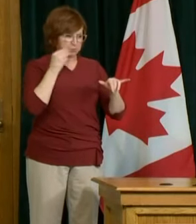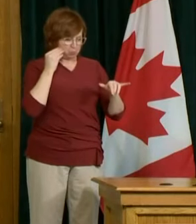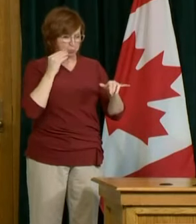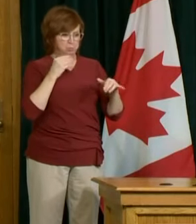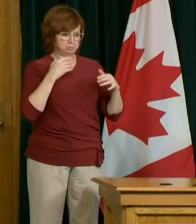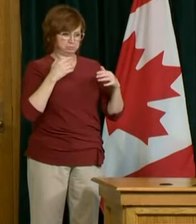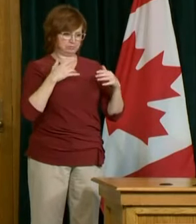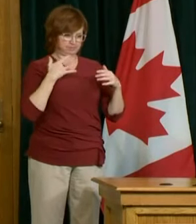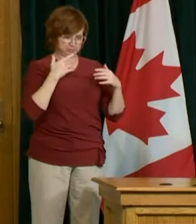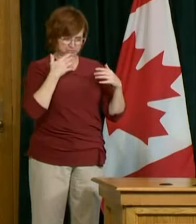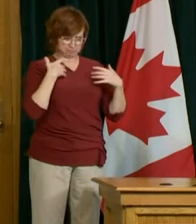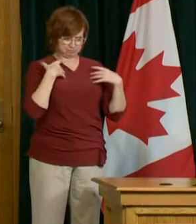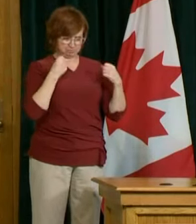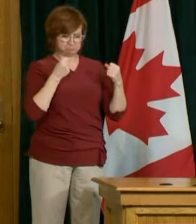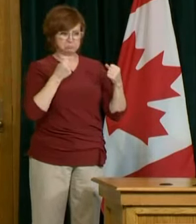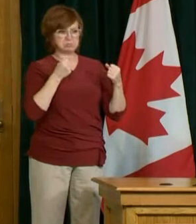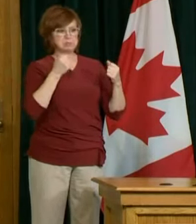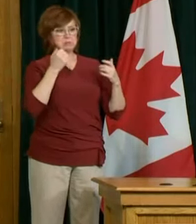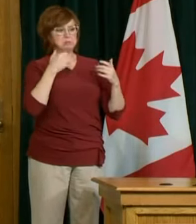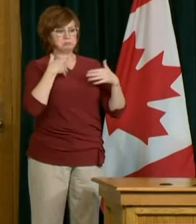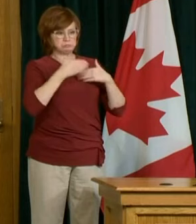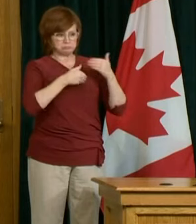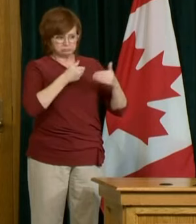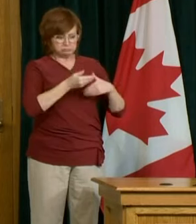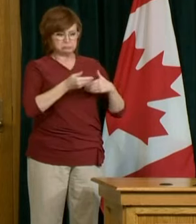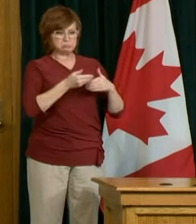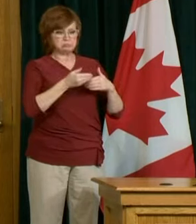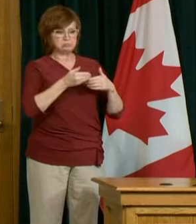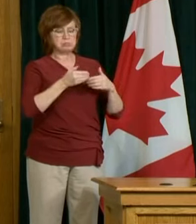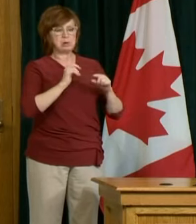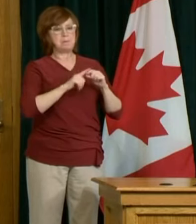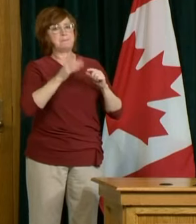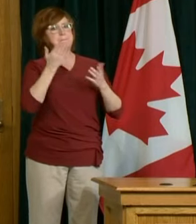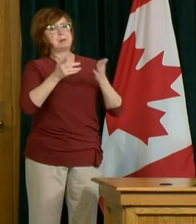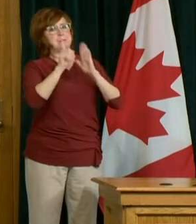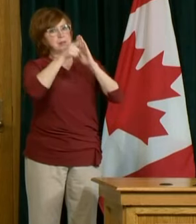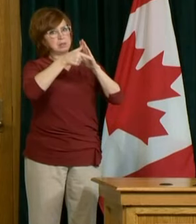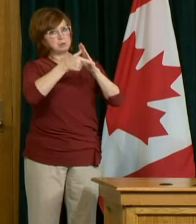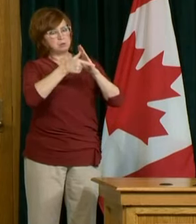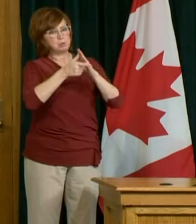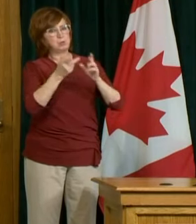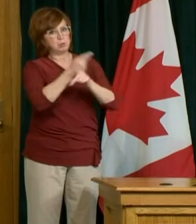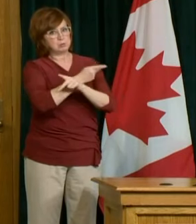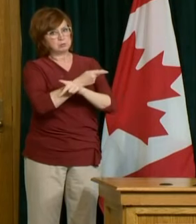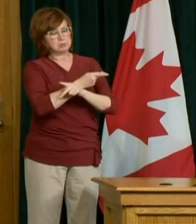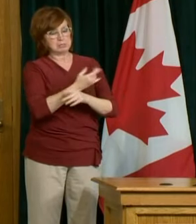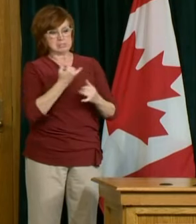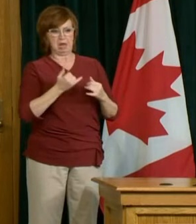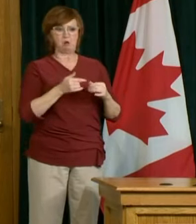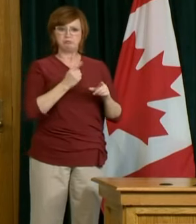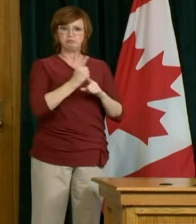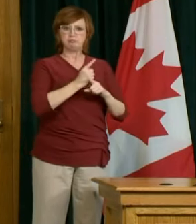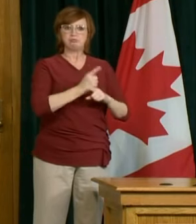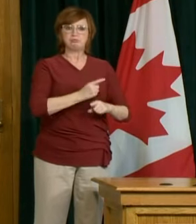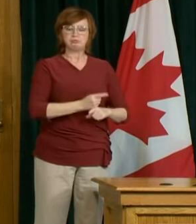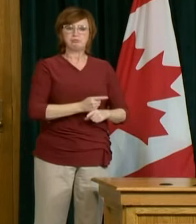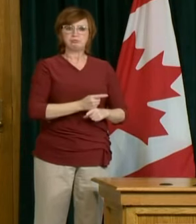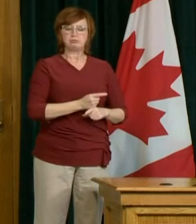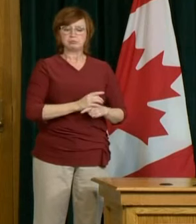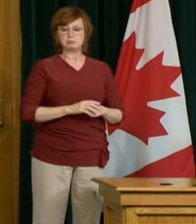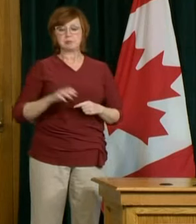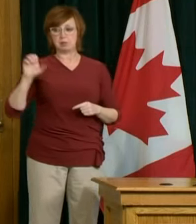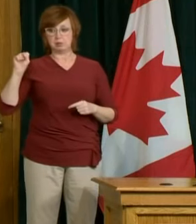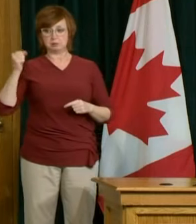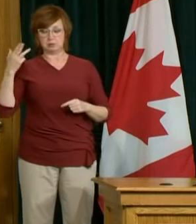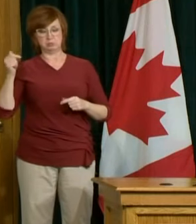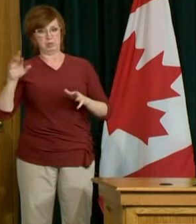later on, and the SHA may want to speak to some preparedness for that they have. And of course, the other